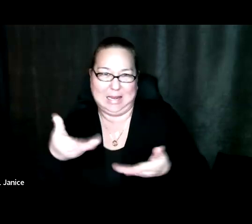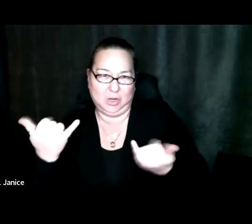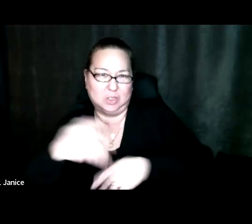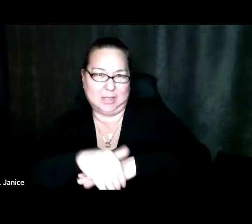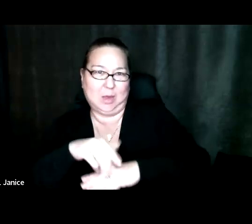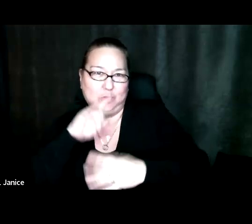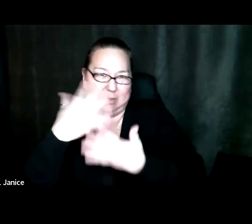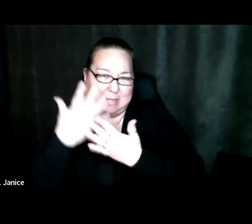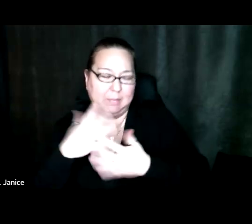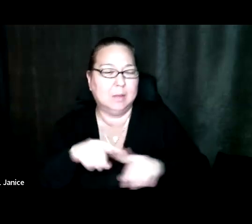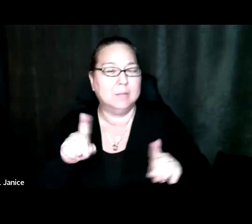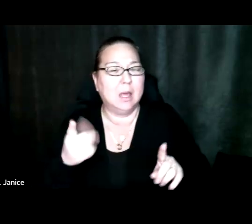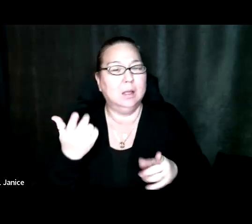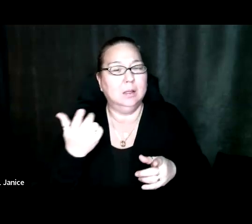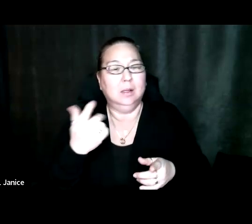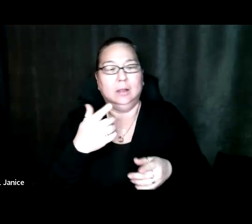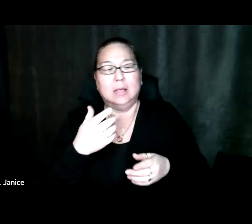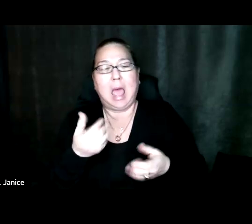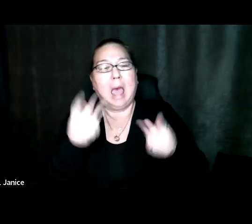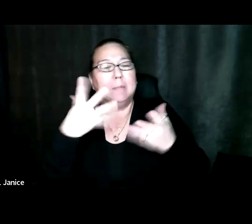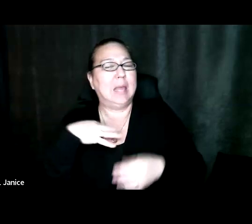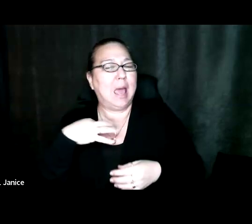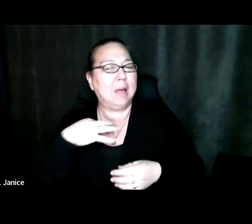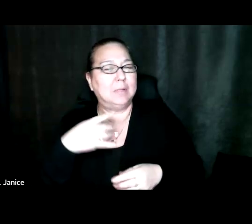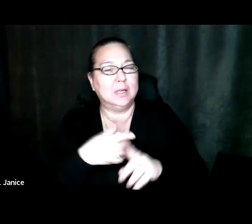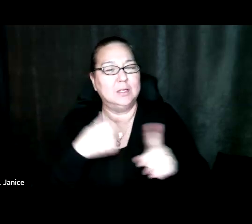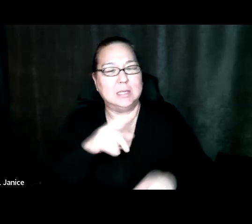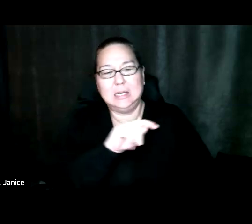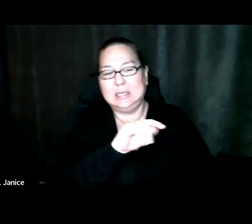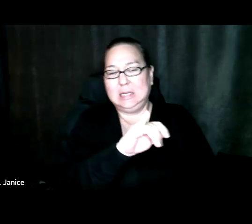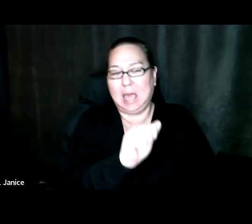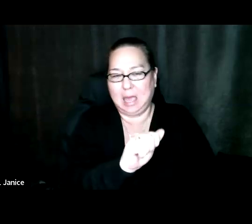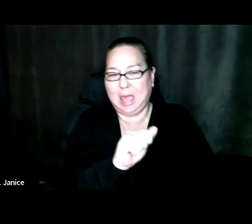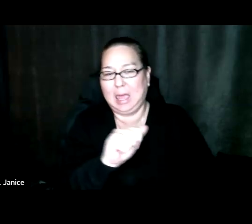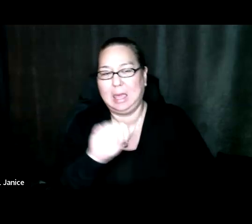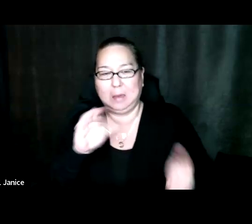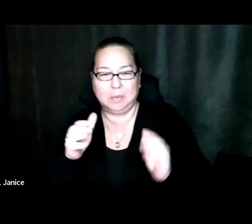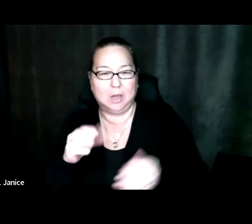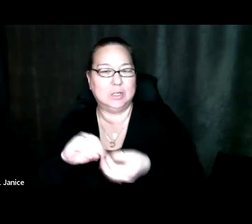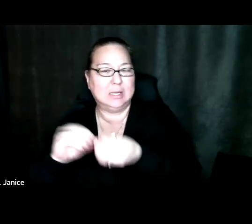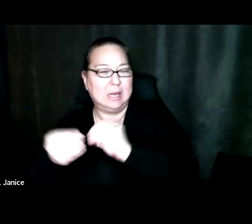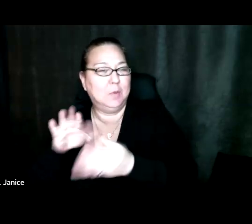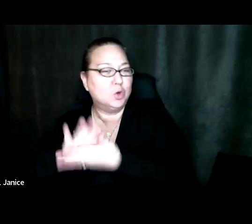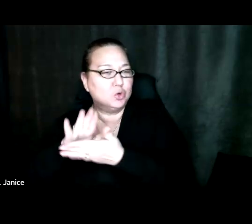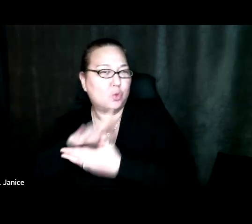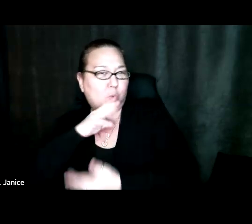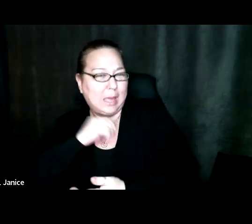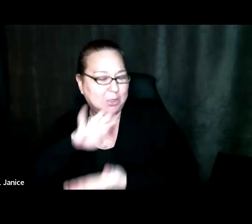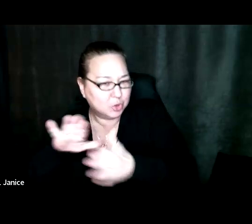number of school-age children? I know that's something the original task force wrestled with and recommended one